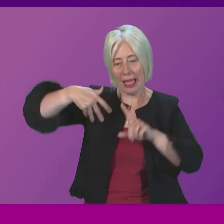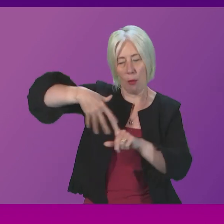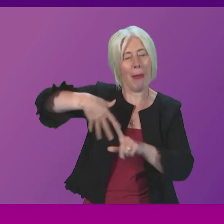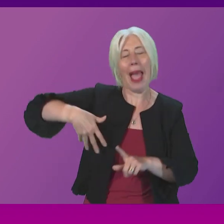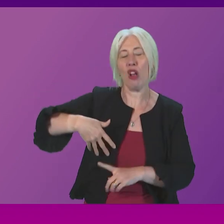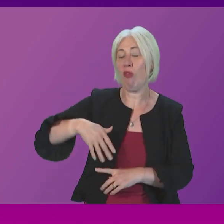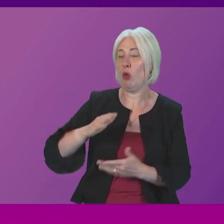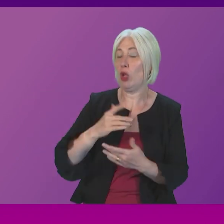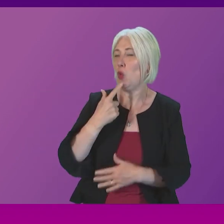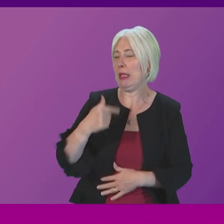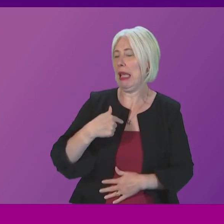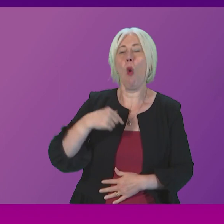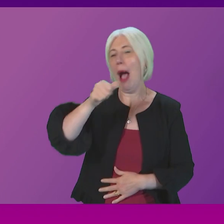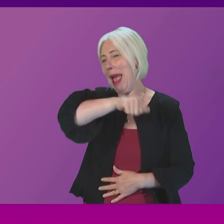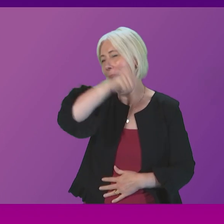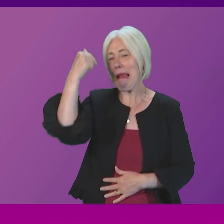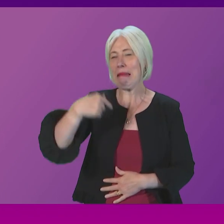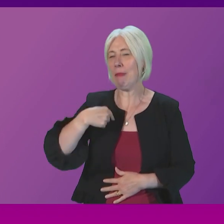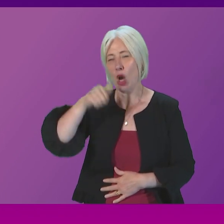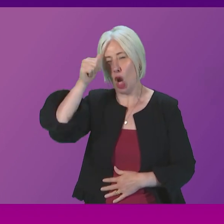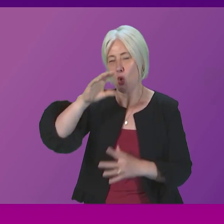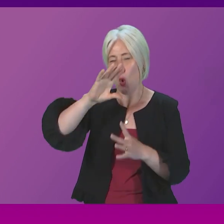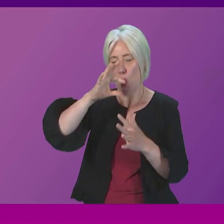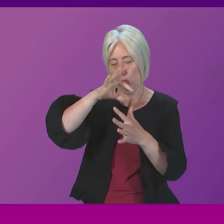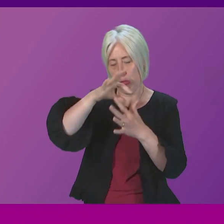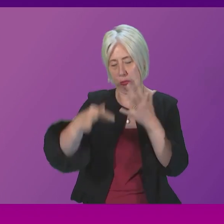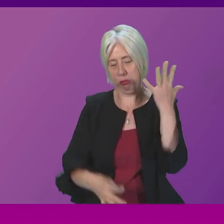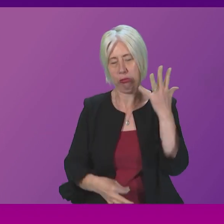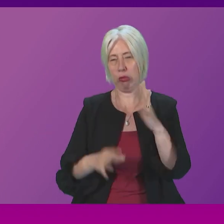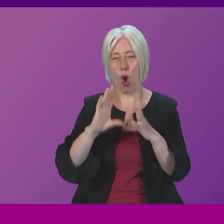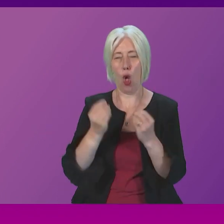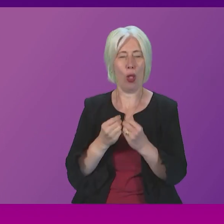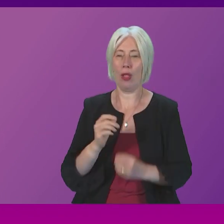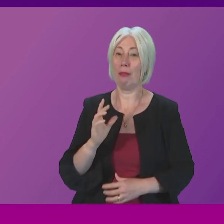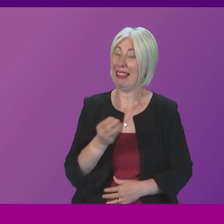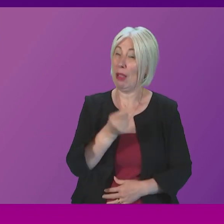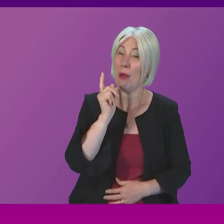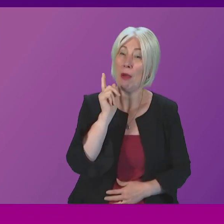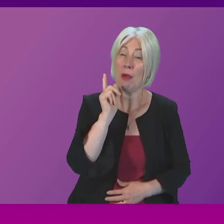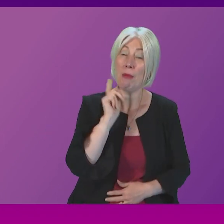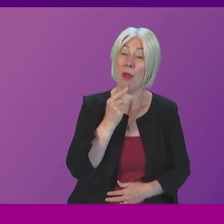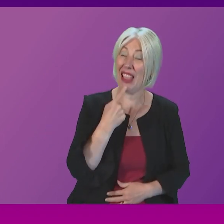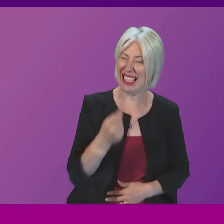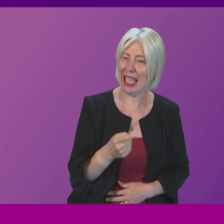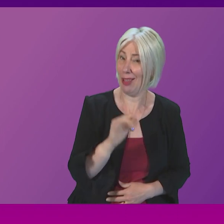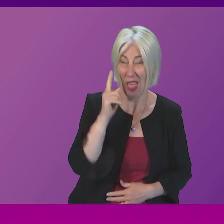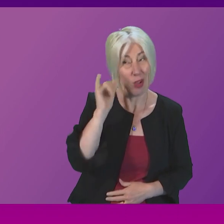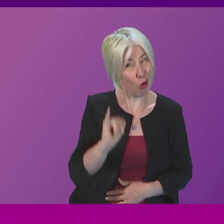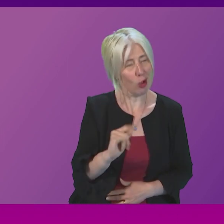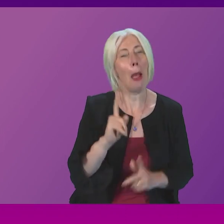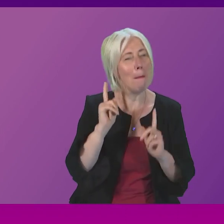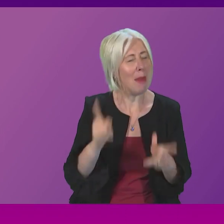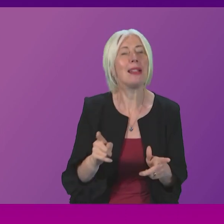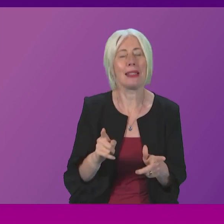to be experts or to know the ins and outs at all. And those who do claim that probably are wrong.